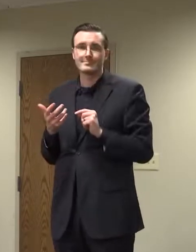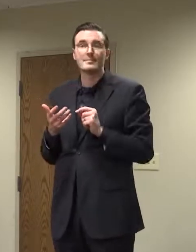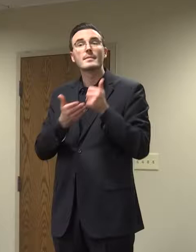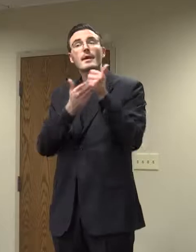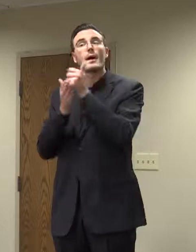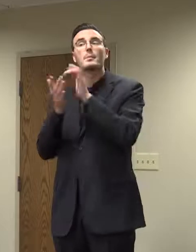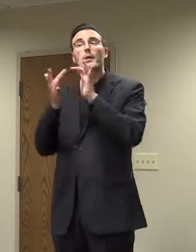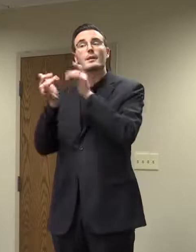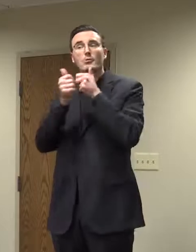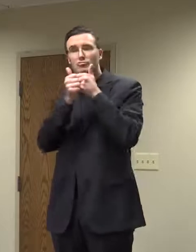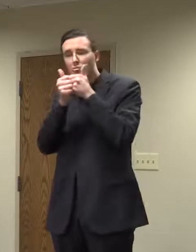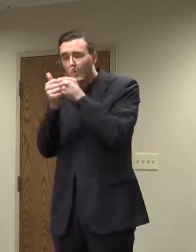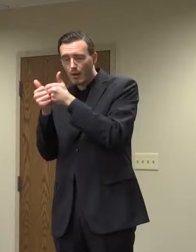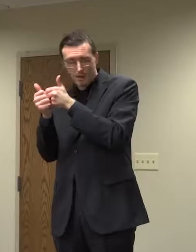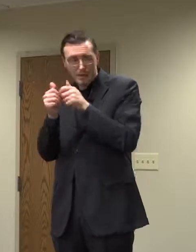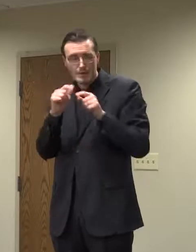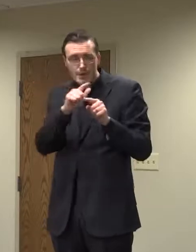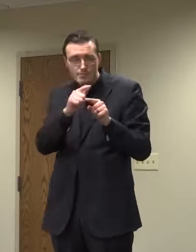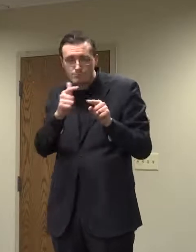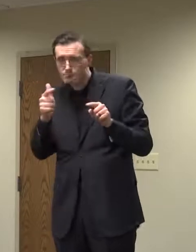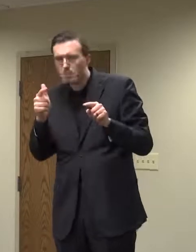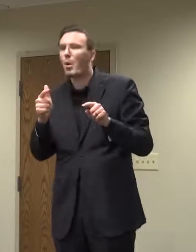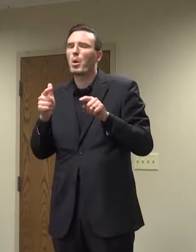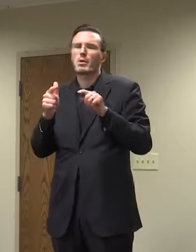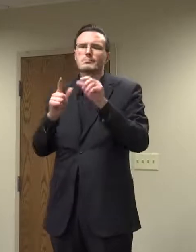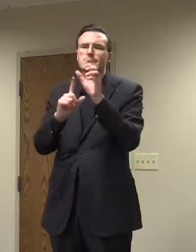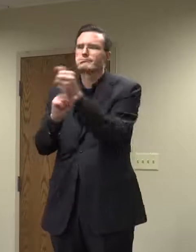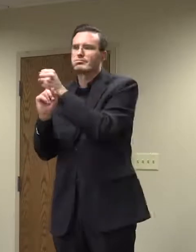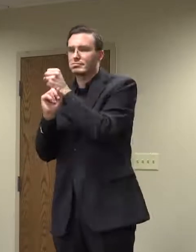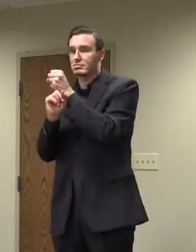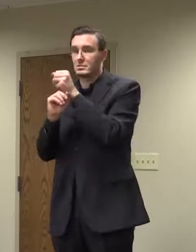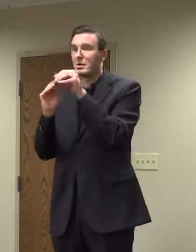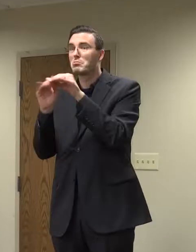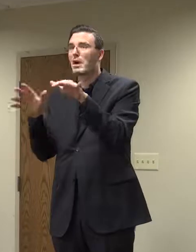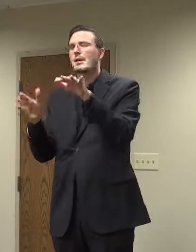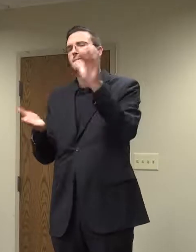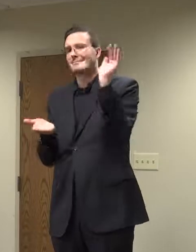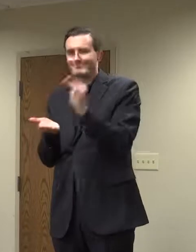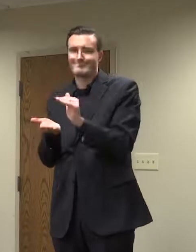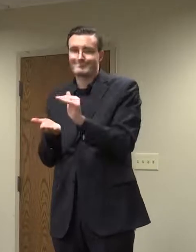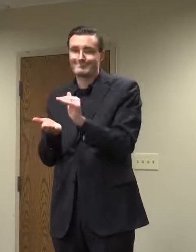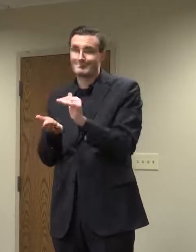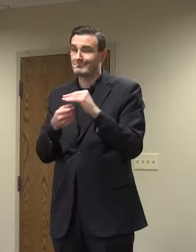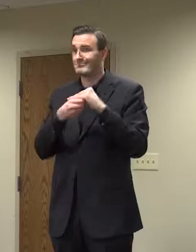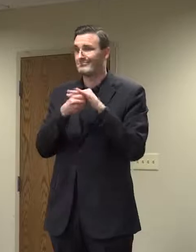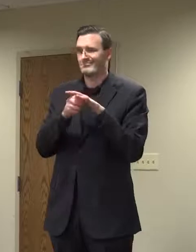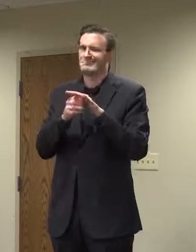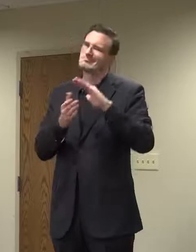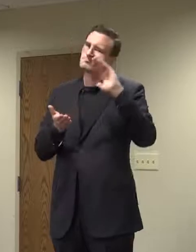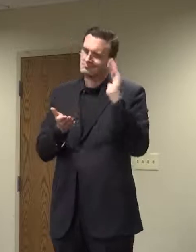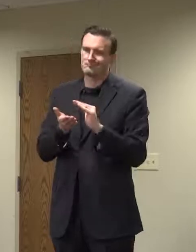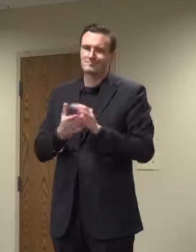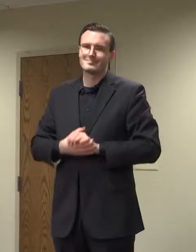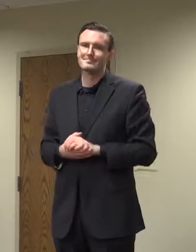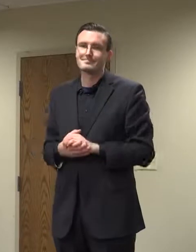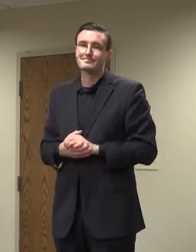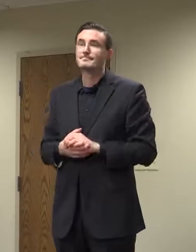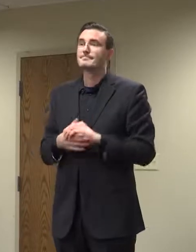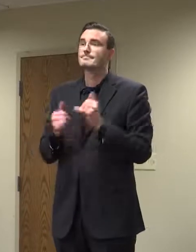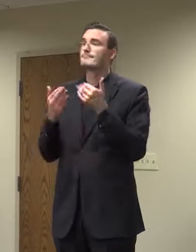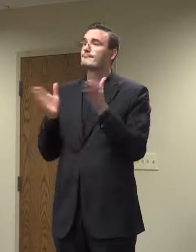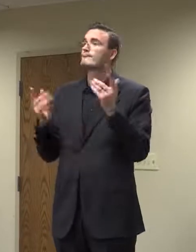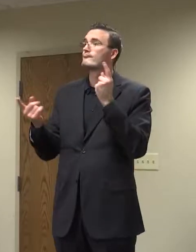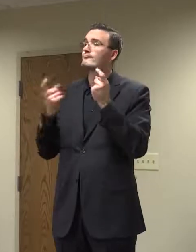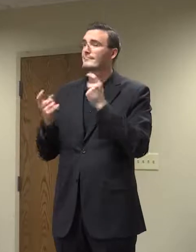can slow the spread of this deadly virus in our community. With that, I think we'll open up for questions.